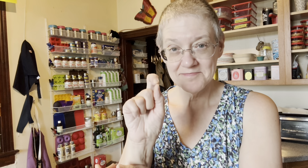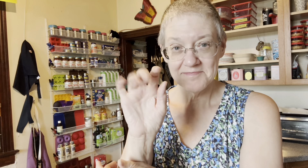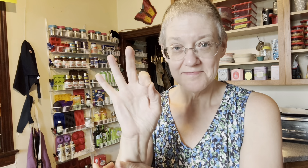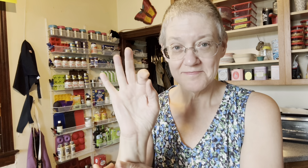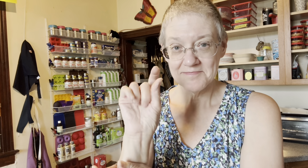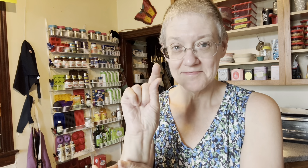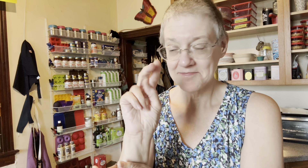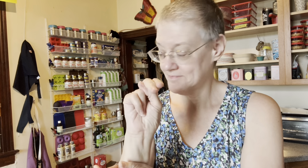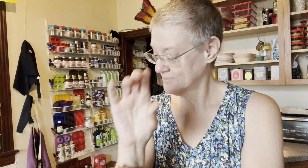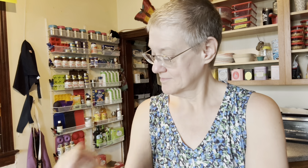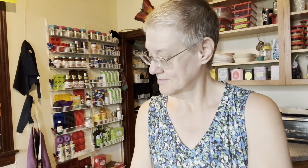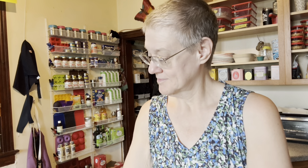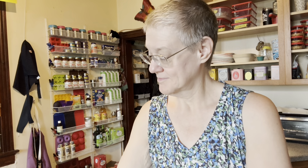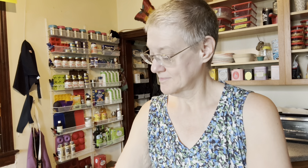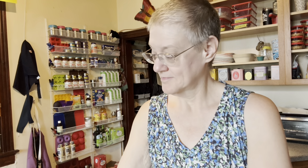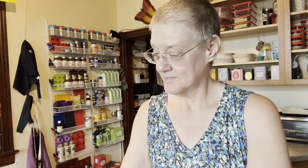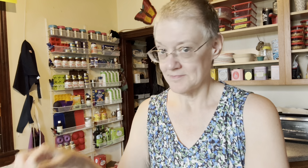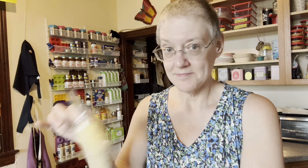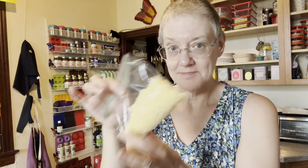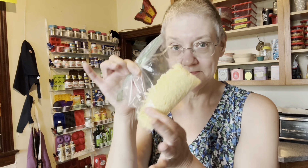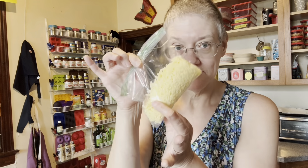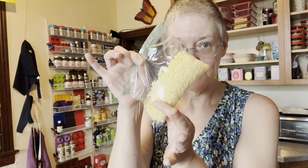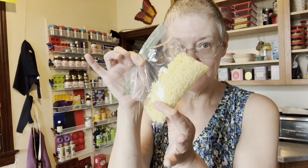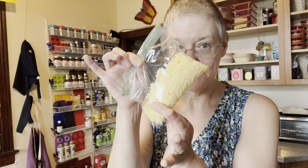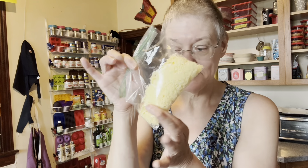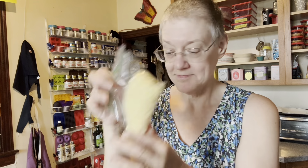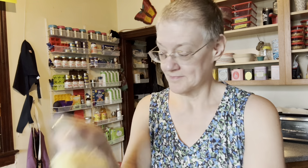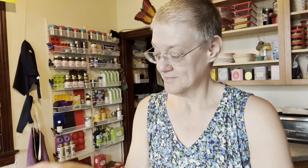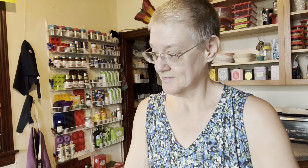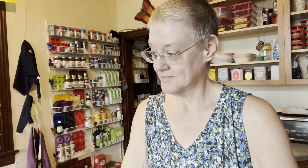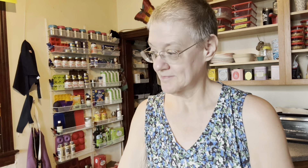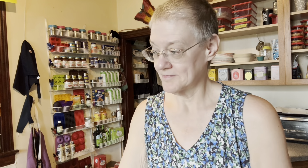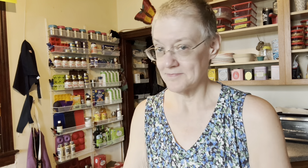cheddar cheese, 2.9 grams of net carbs.